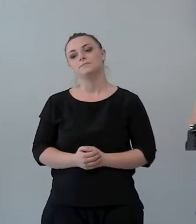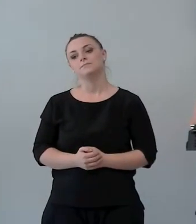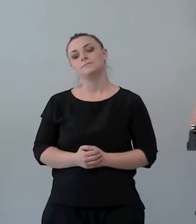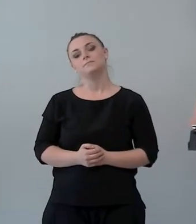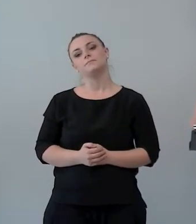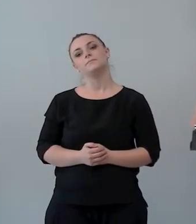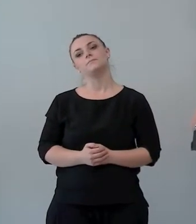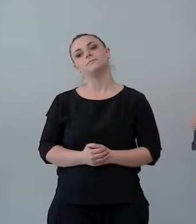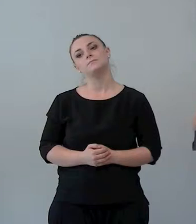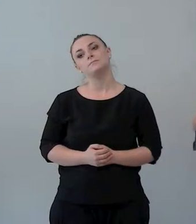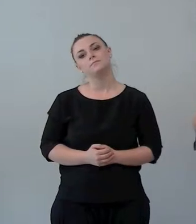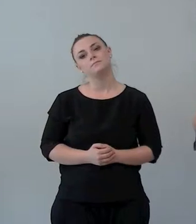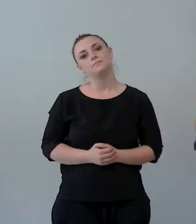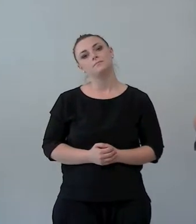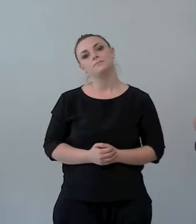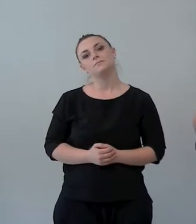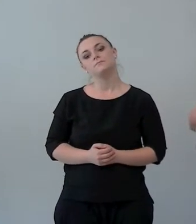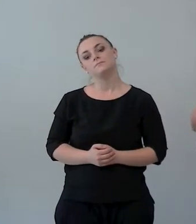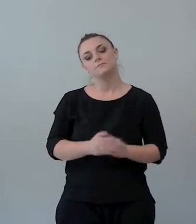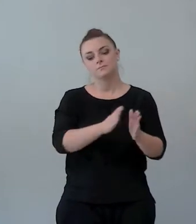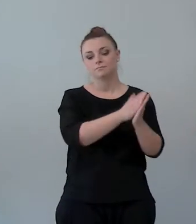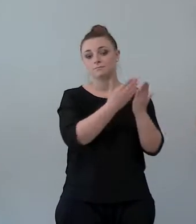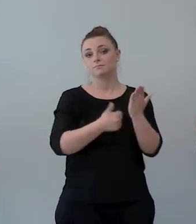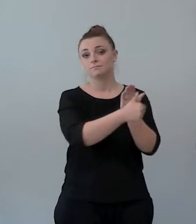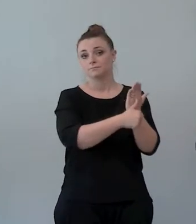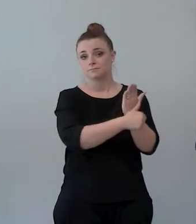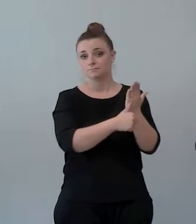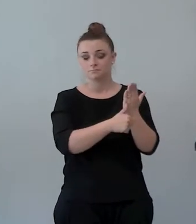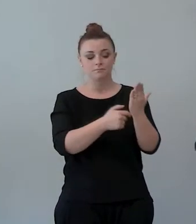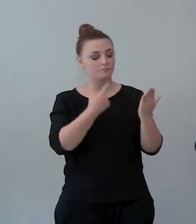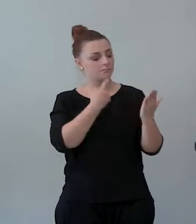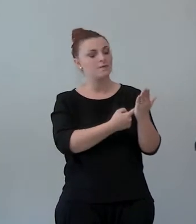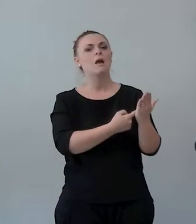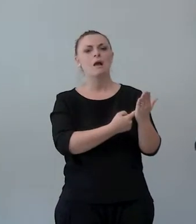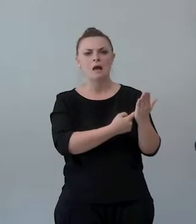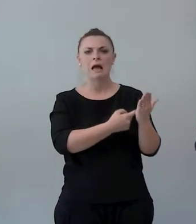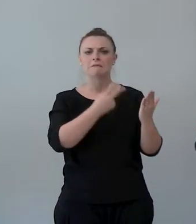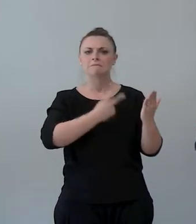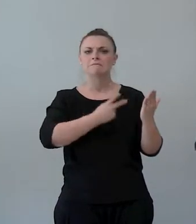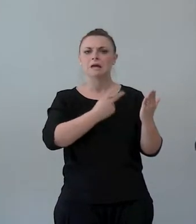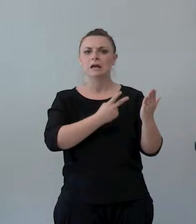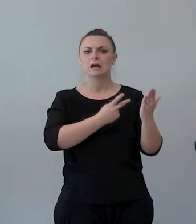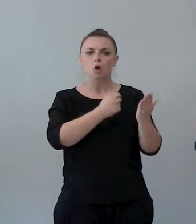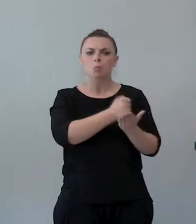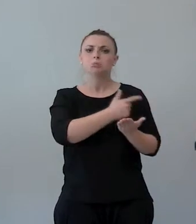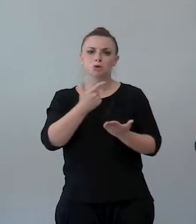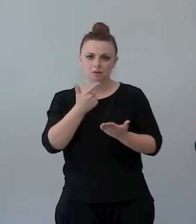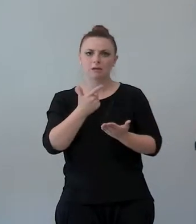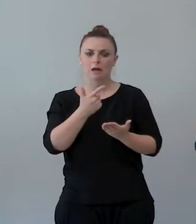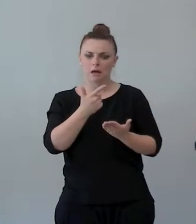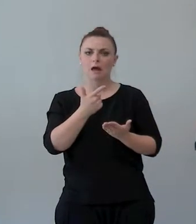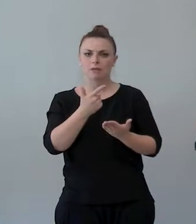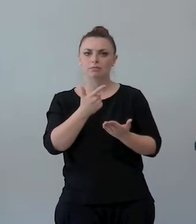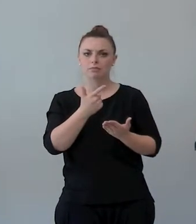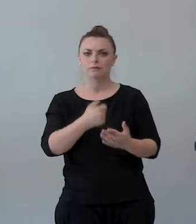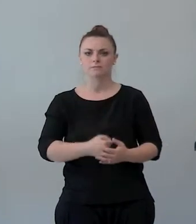people. E anche la parola di Dio sembra confermarne l'importanza. And even the words of God